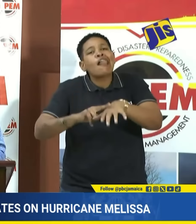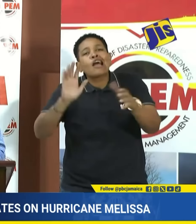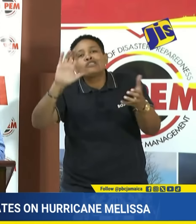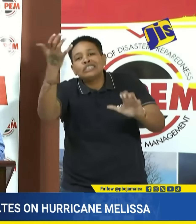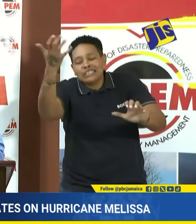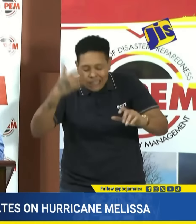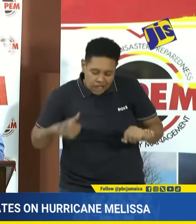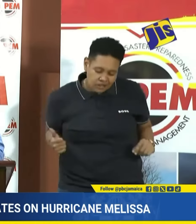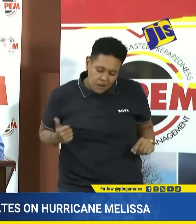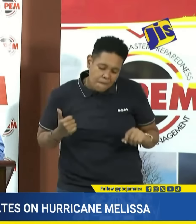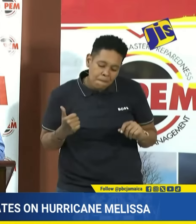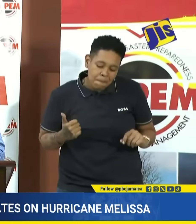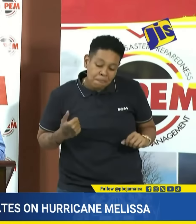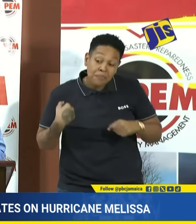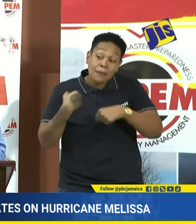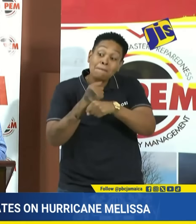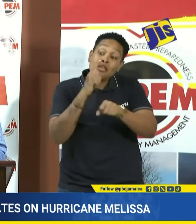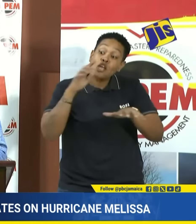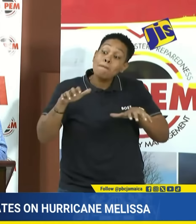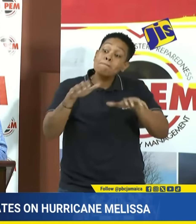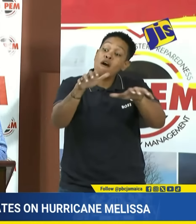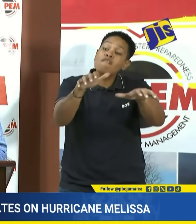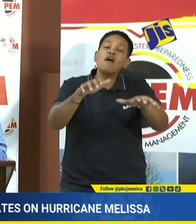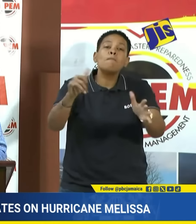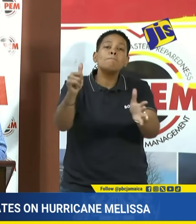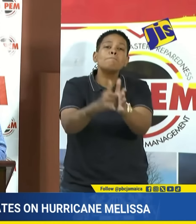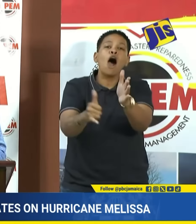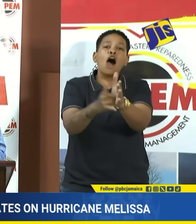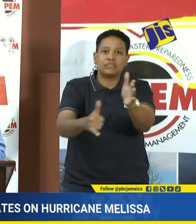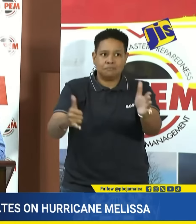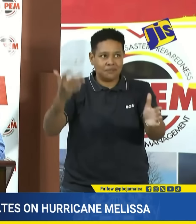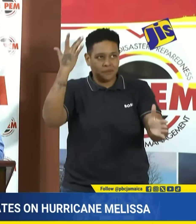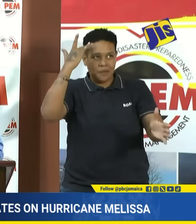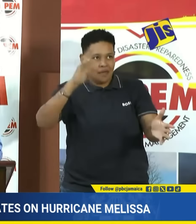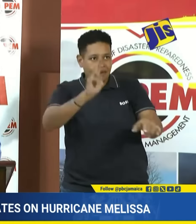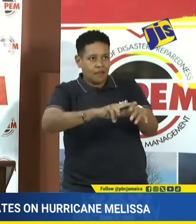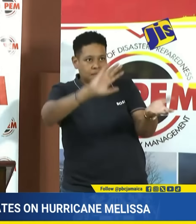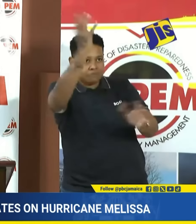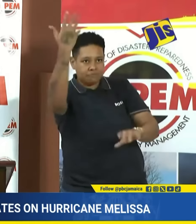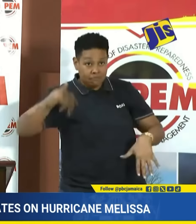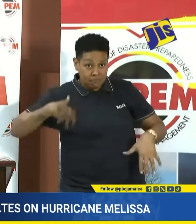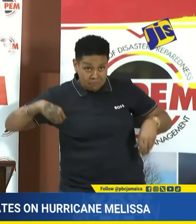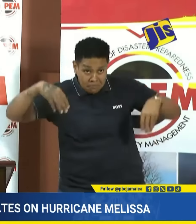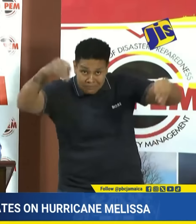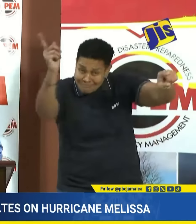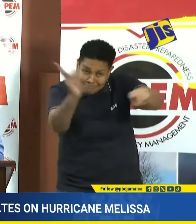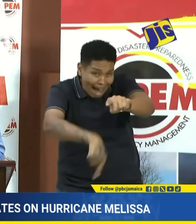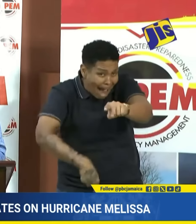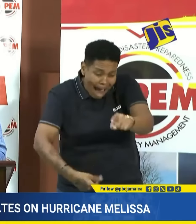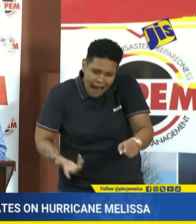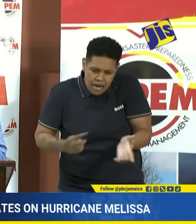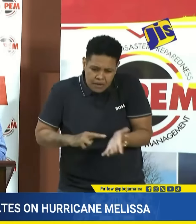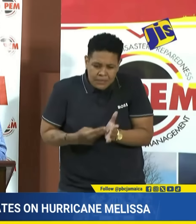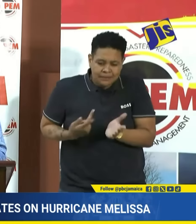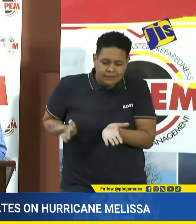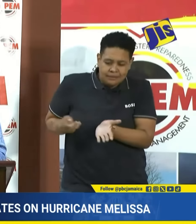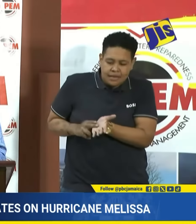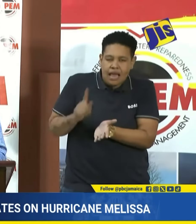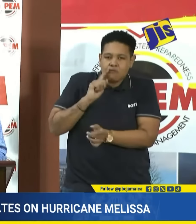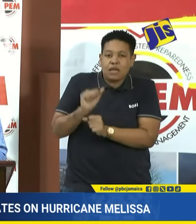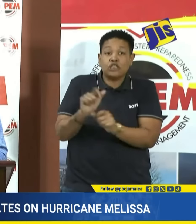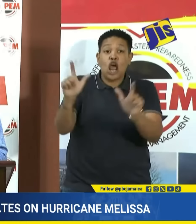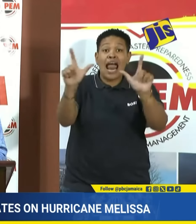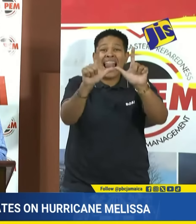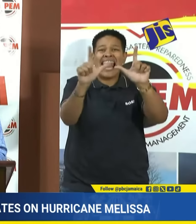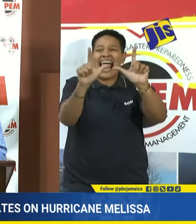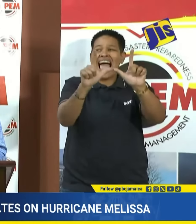disaster, makes performance impossible. So, in essence, the